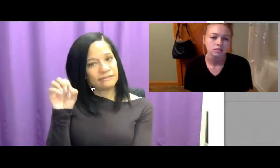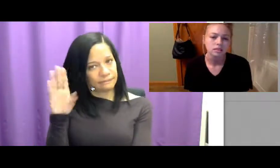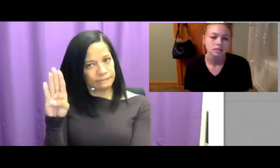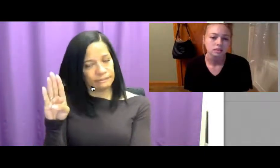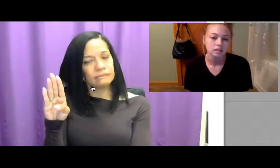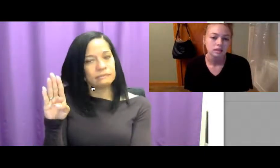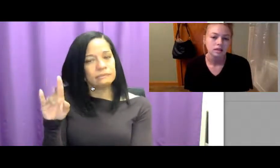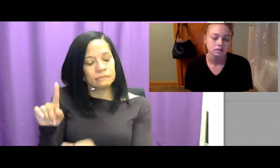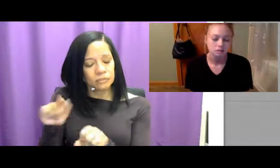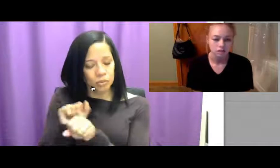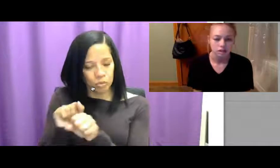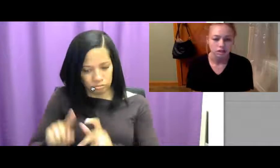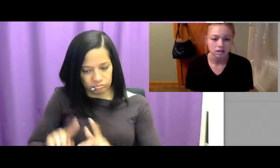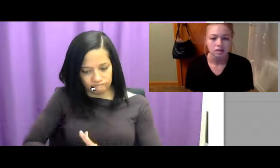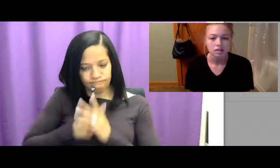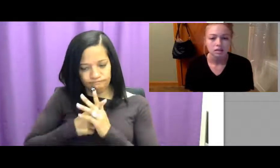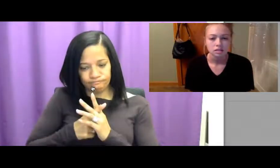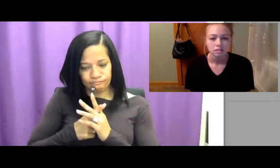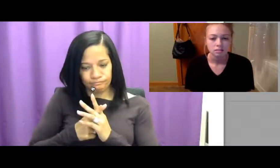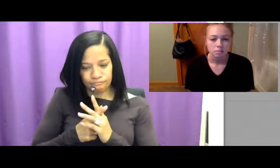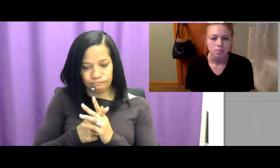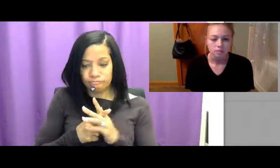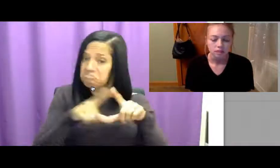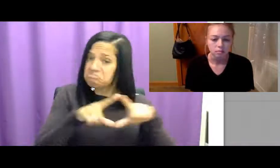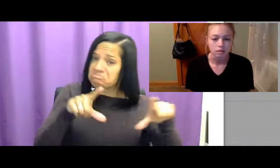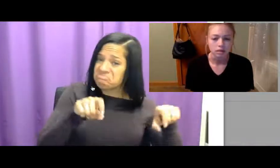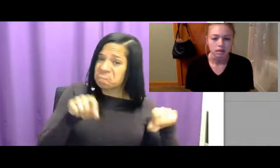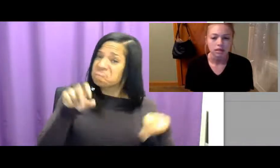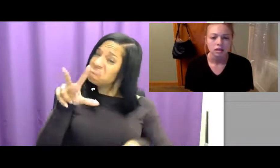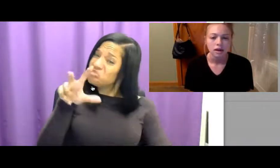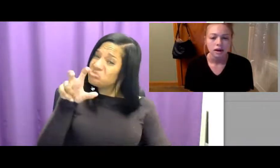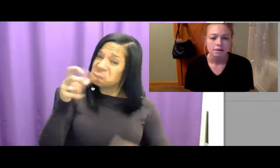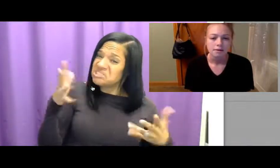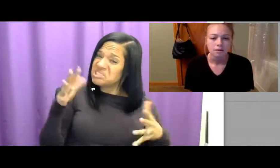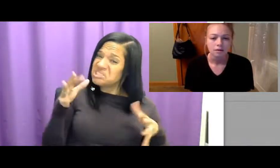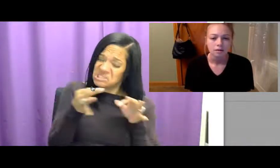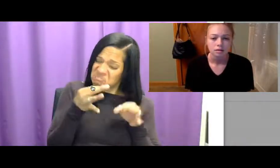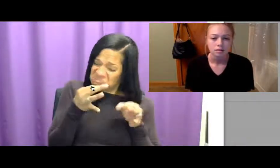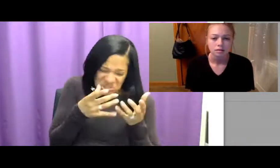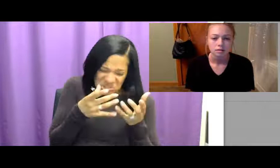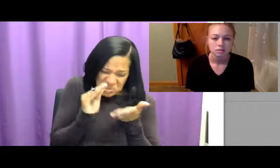I recently started at the Burger King.